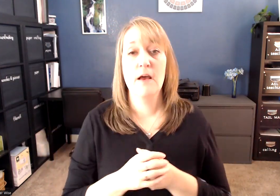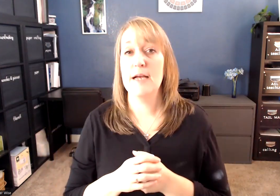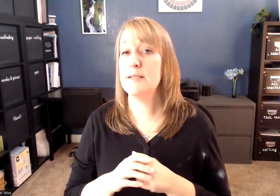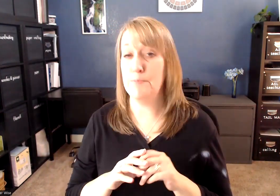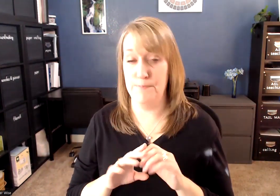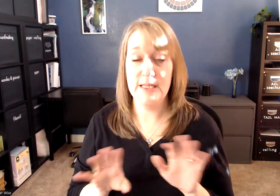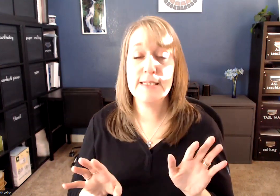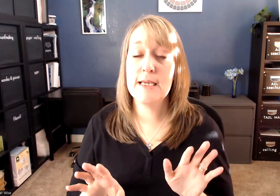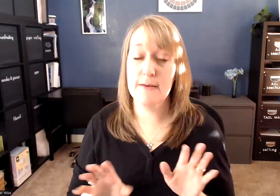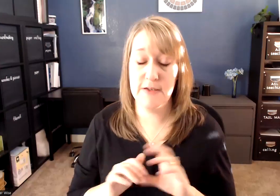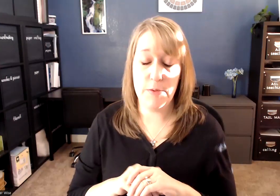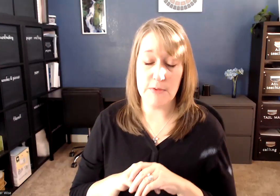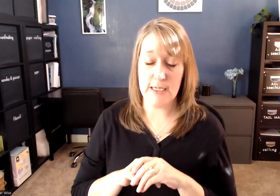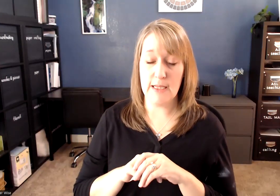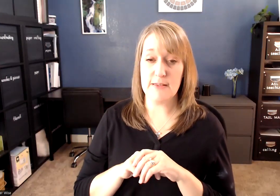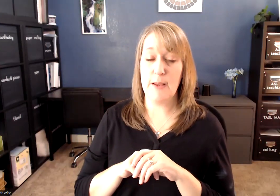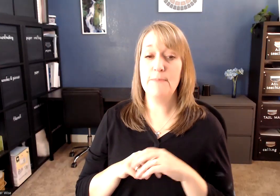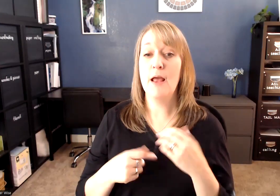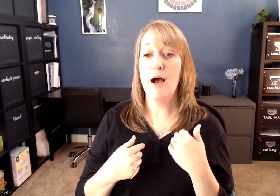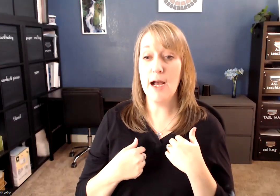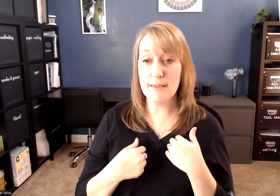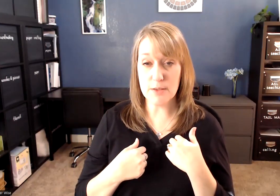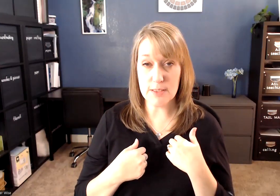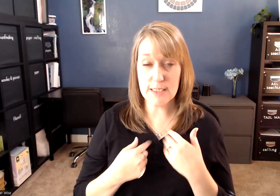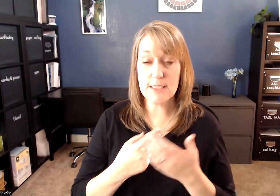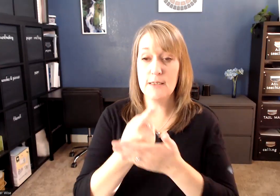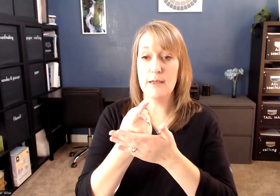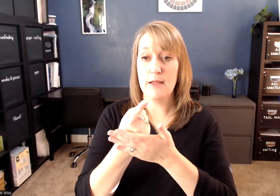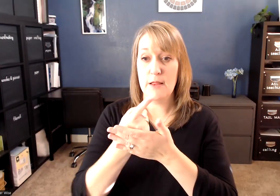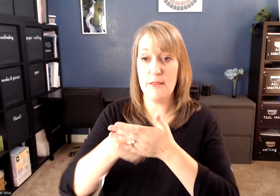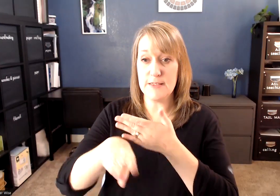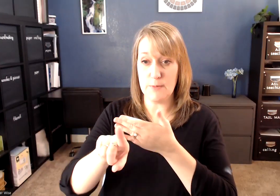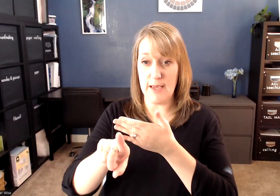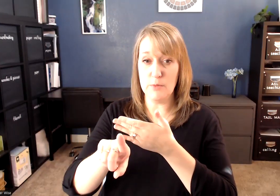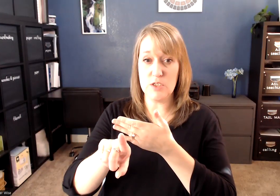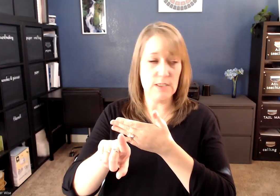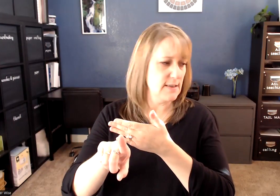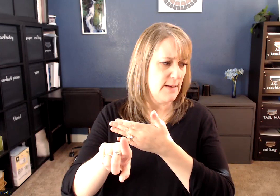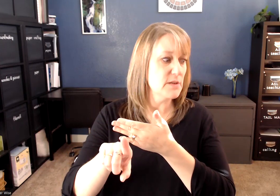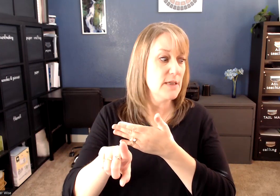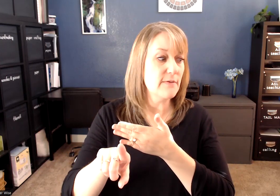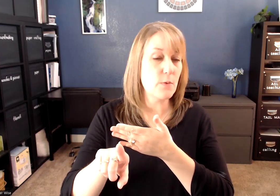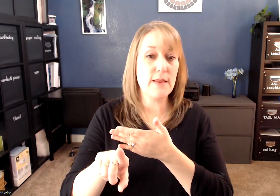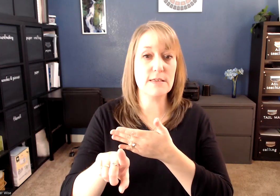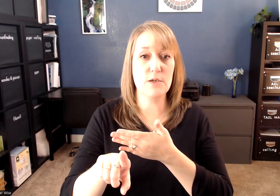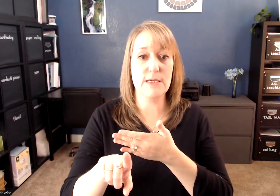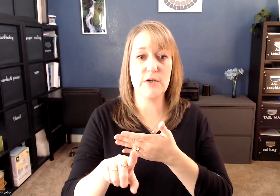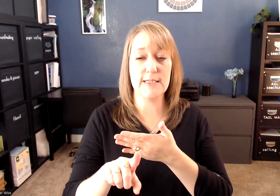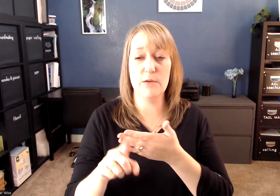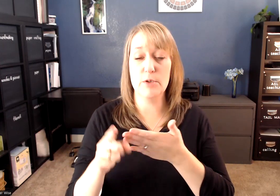I see plenty of deaf people signing it this way. I learned it this way, which is, I believe, the way that's in your Master ASL book.